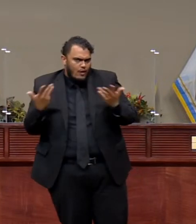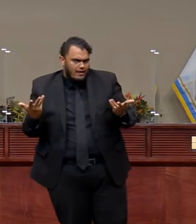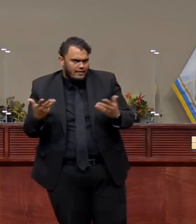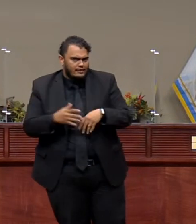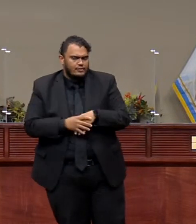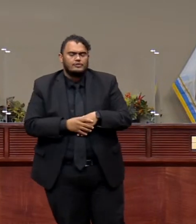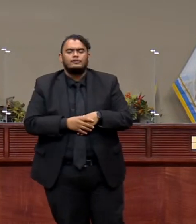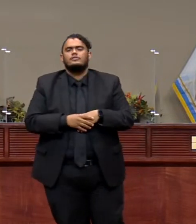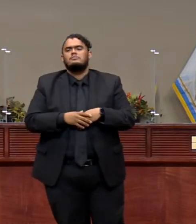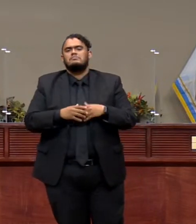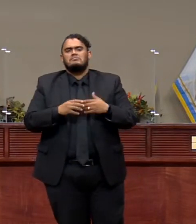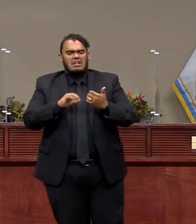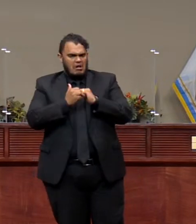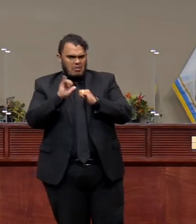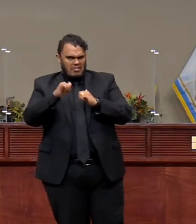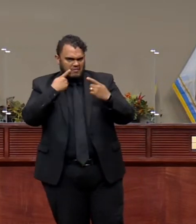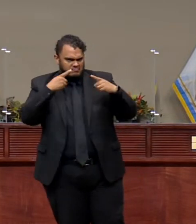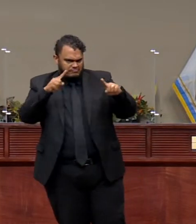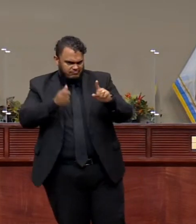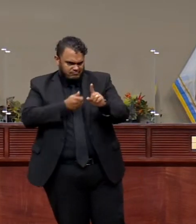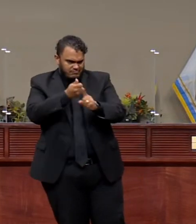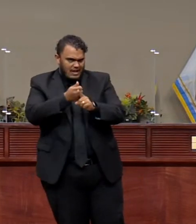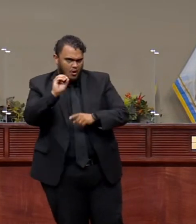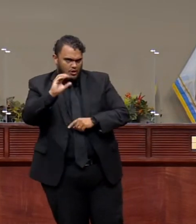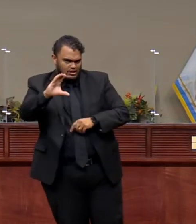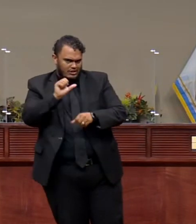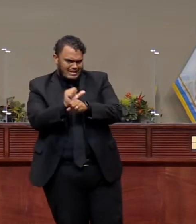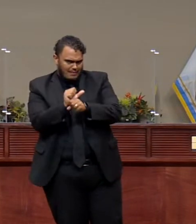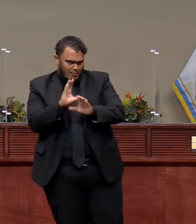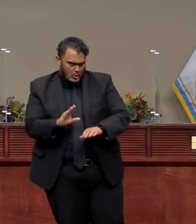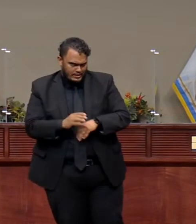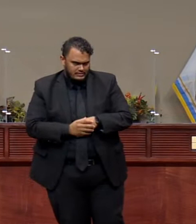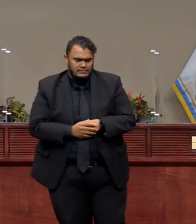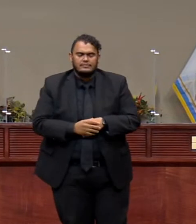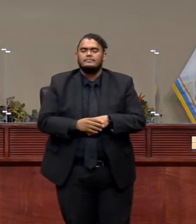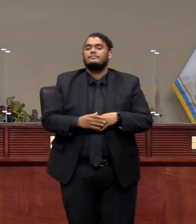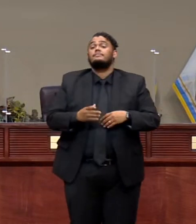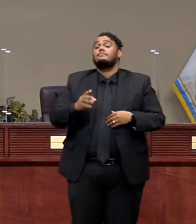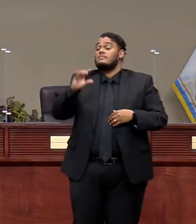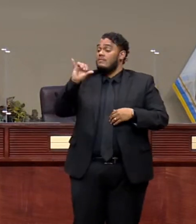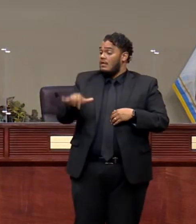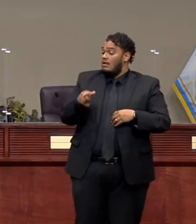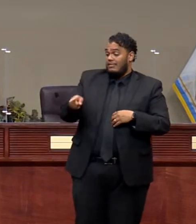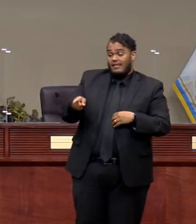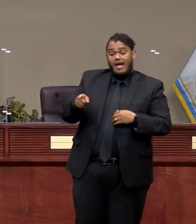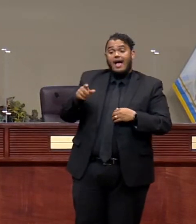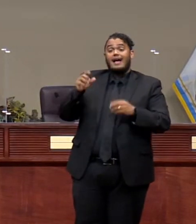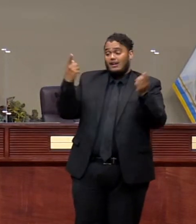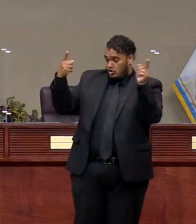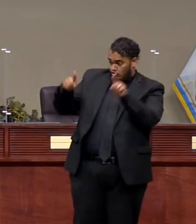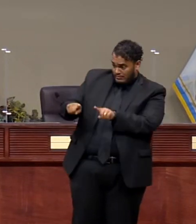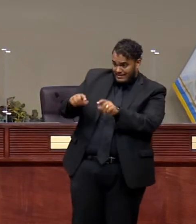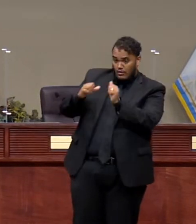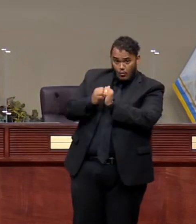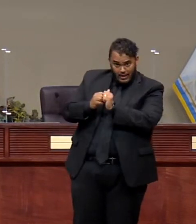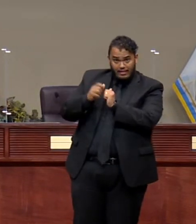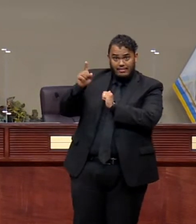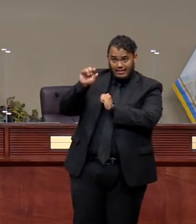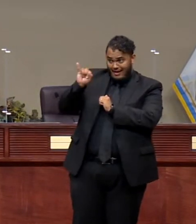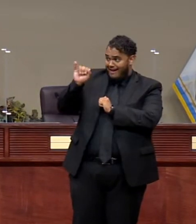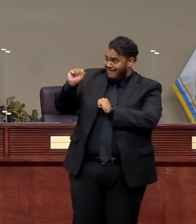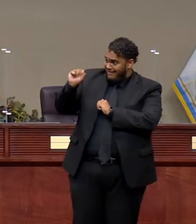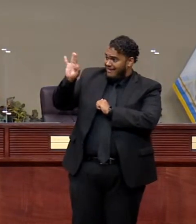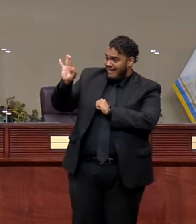with the IAFF is consistent with the requirements that we have made for all county employees, and all